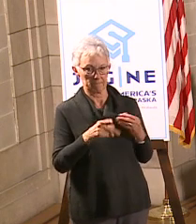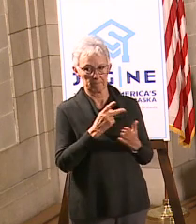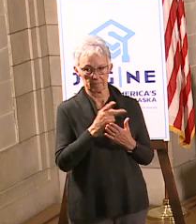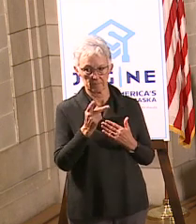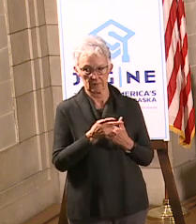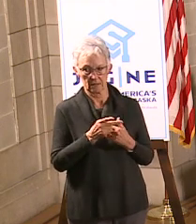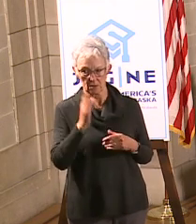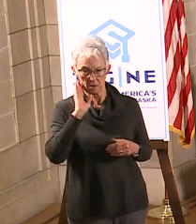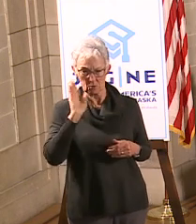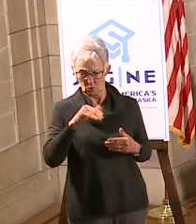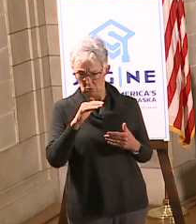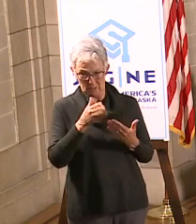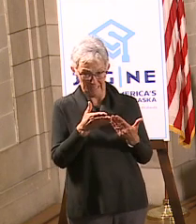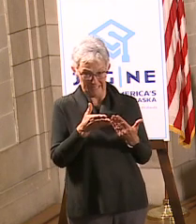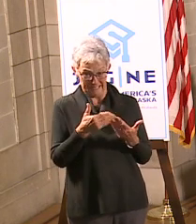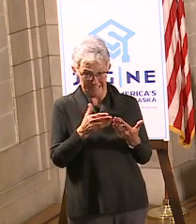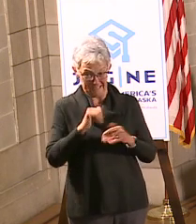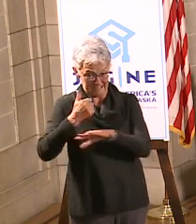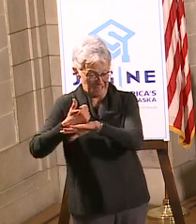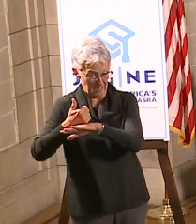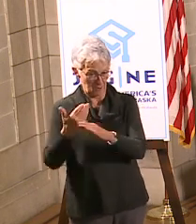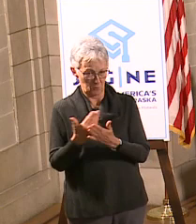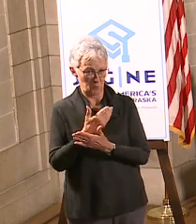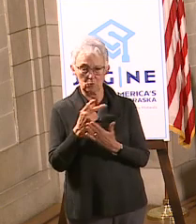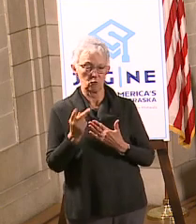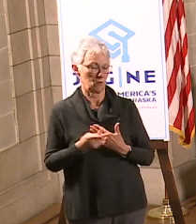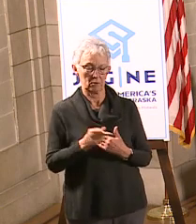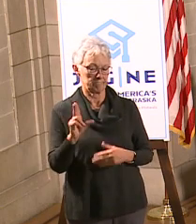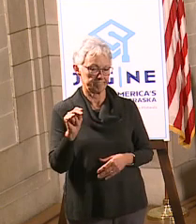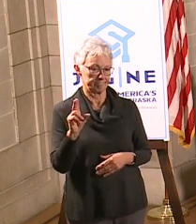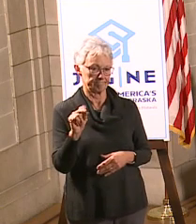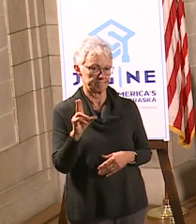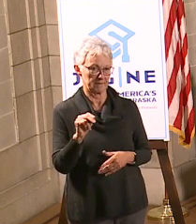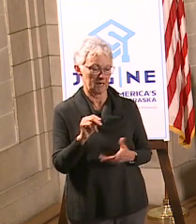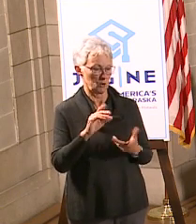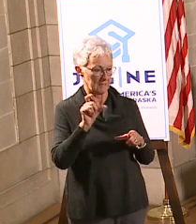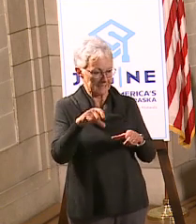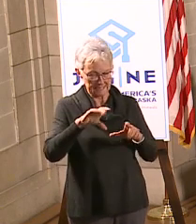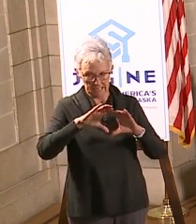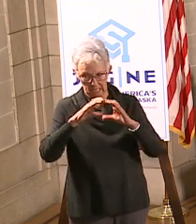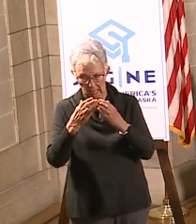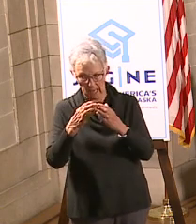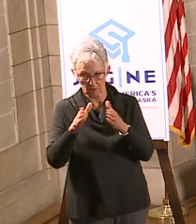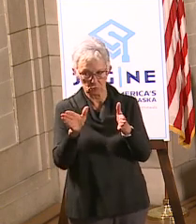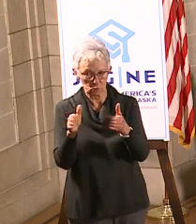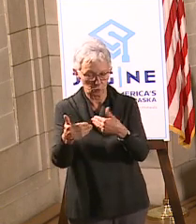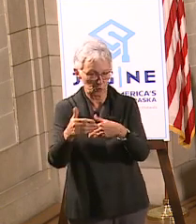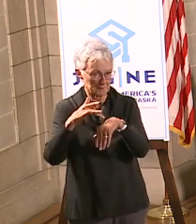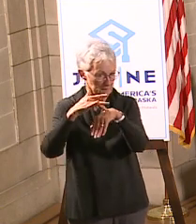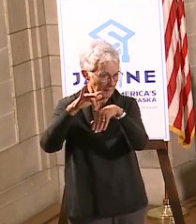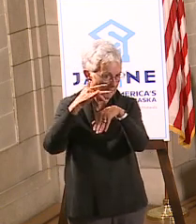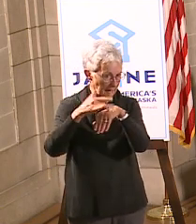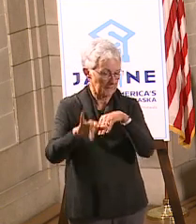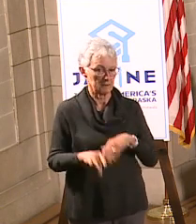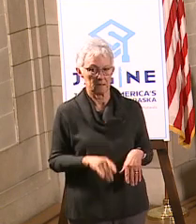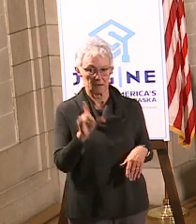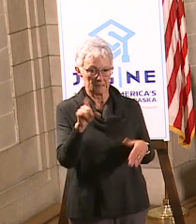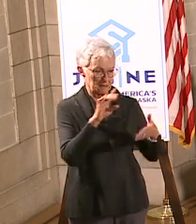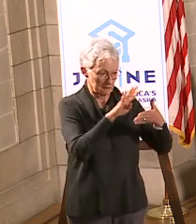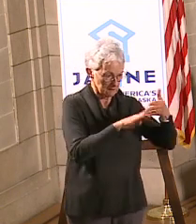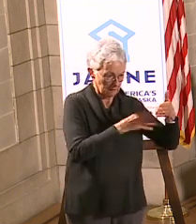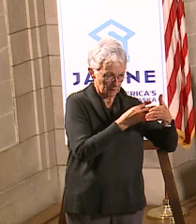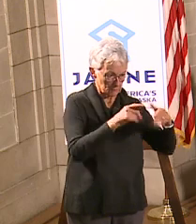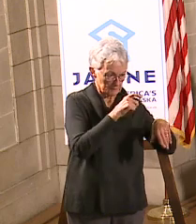new program into a school. You need classroom space, you need time with the students, you need scheduling, and they've all been very helpful and